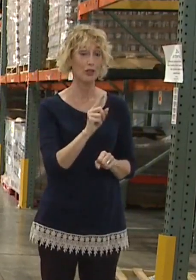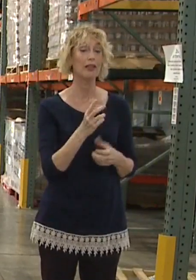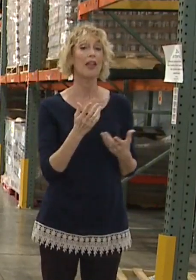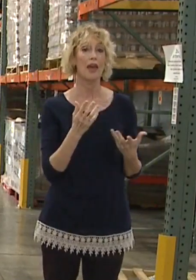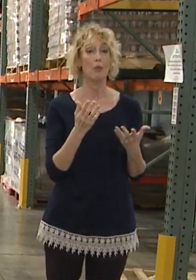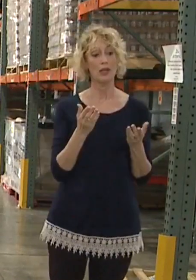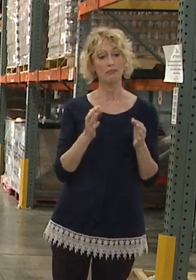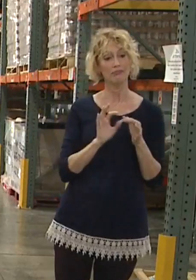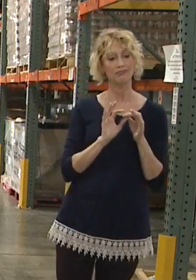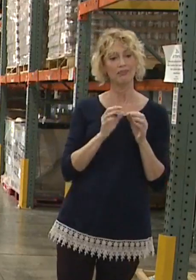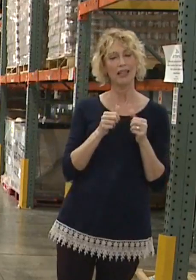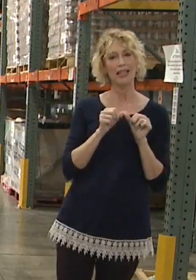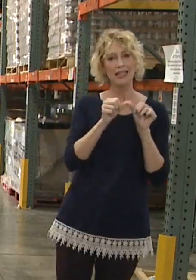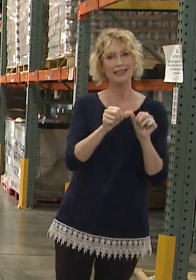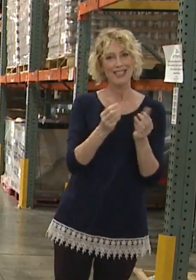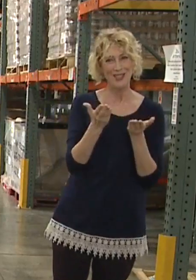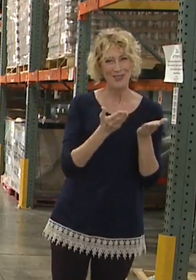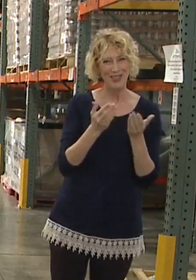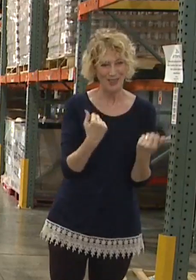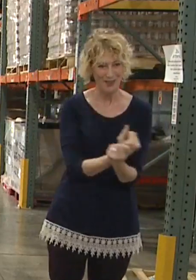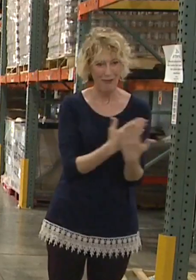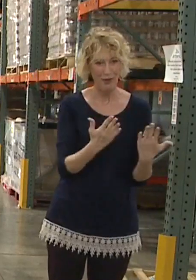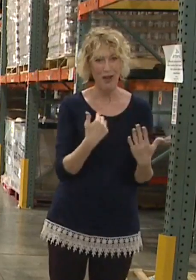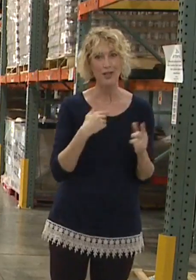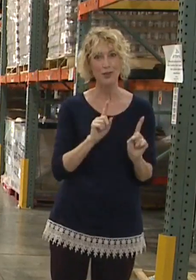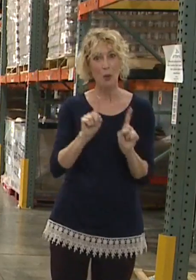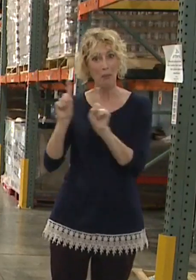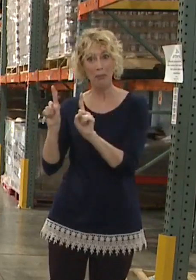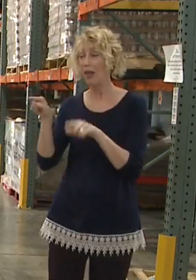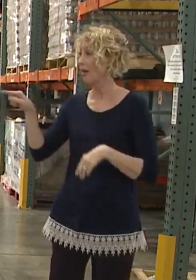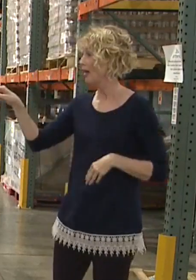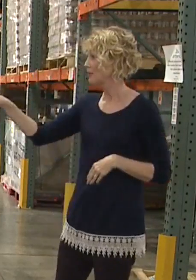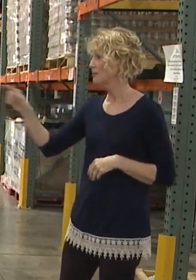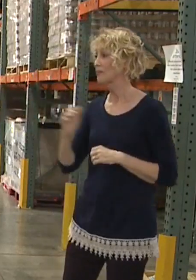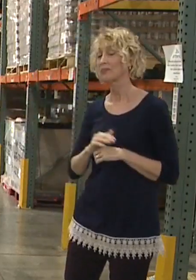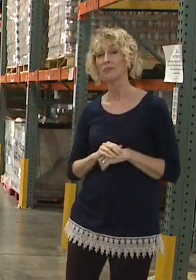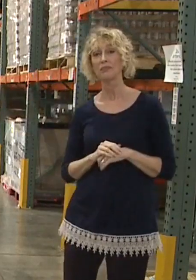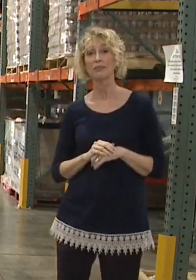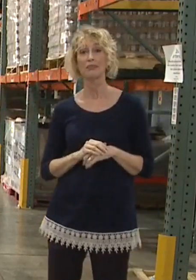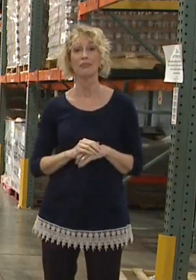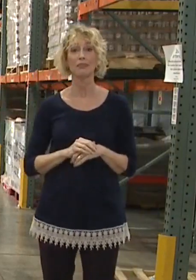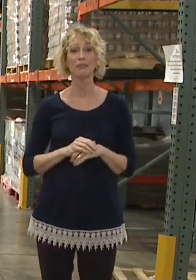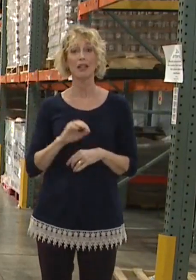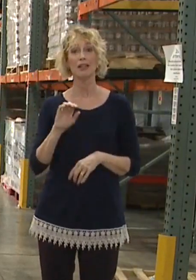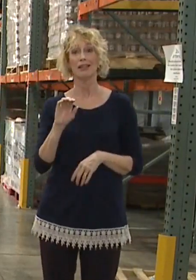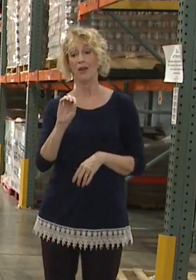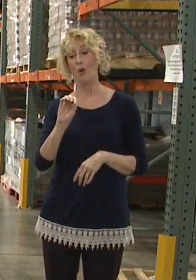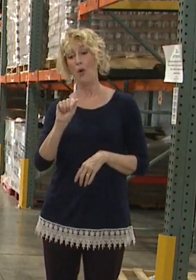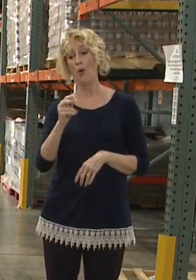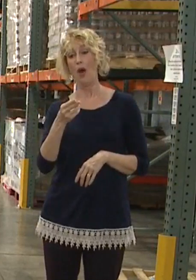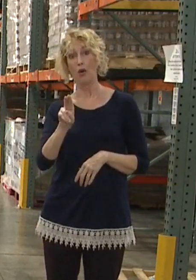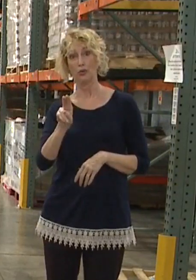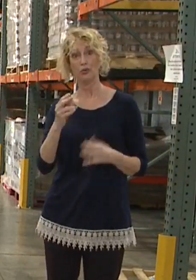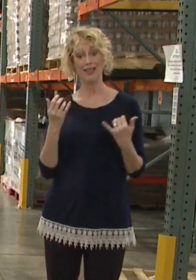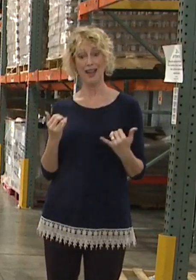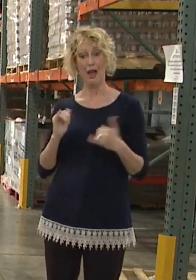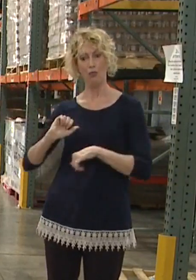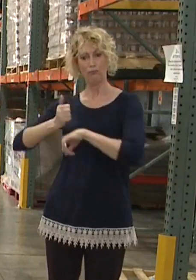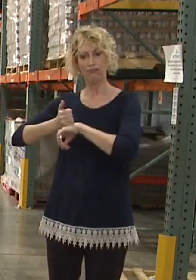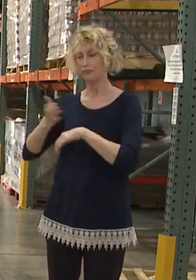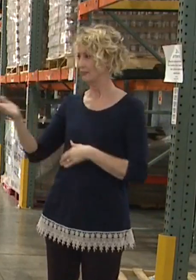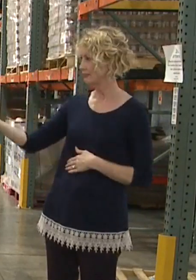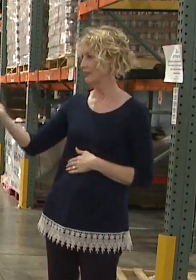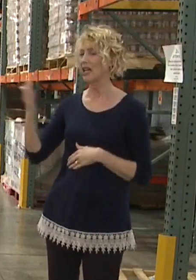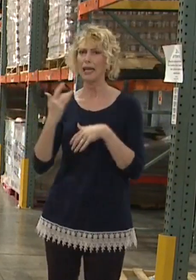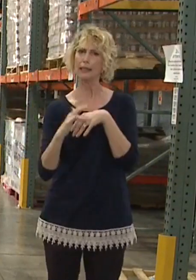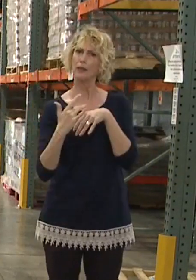serve everybody. So if you don't mind stepping forward. But this is kind of a map of what we have in place that it currently exists. And we'll